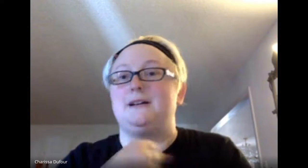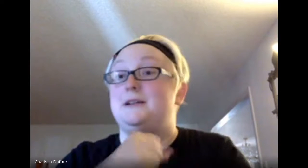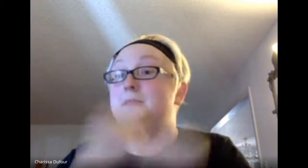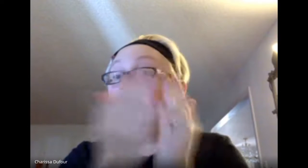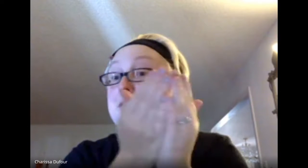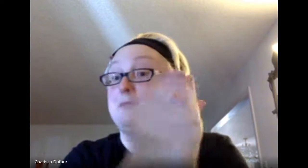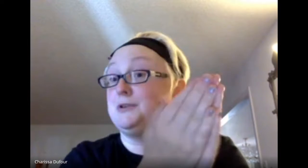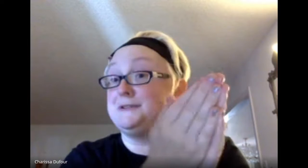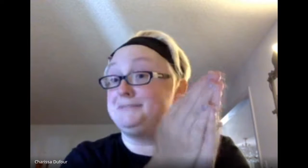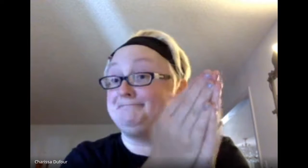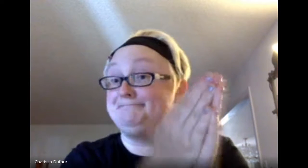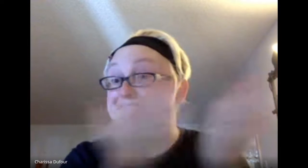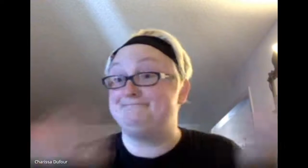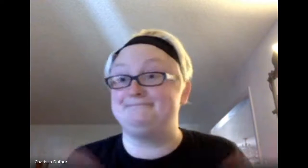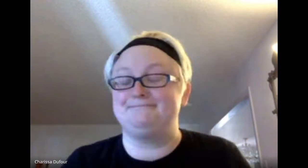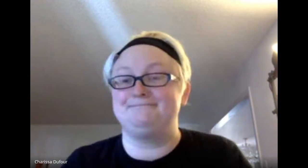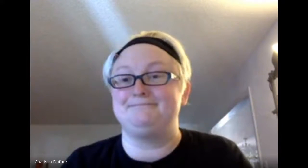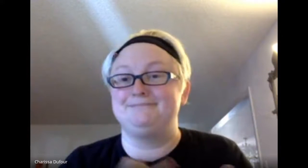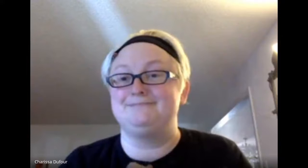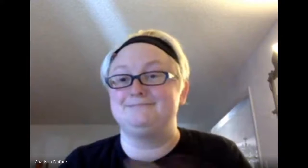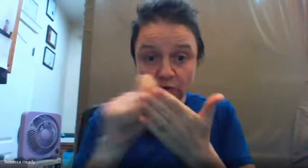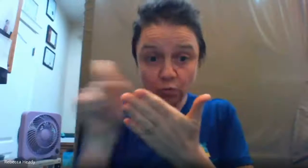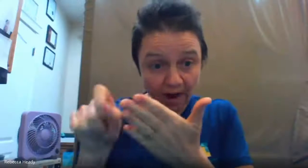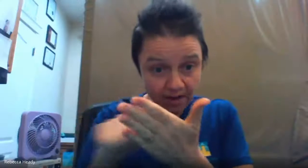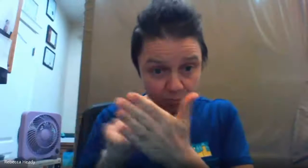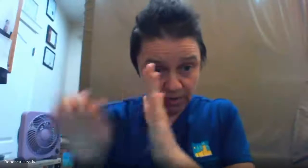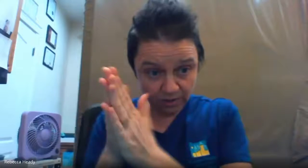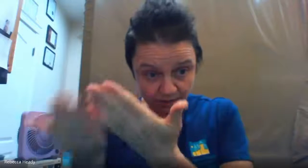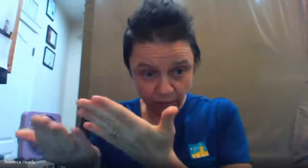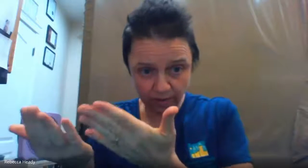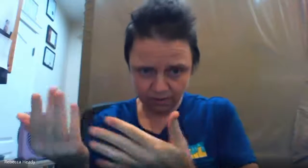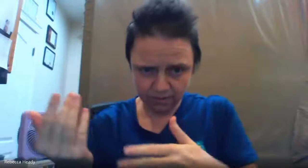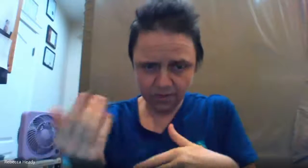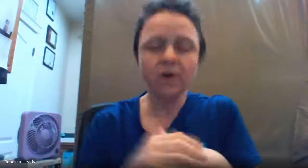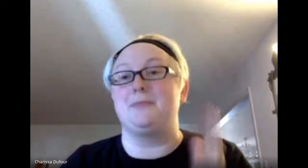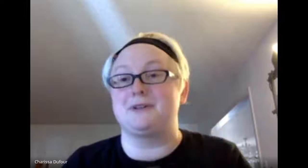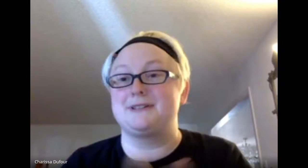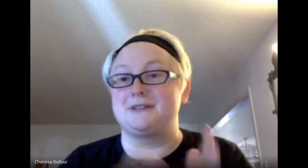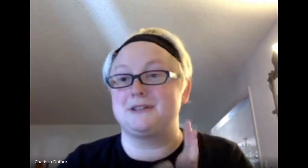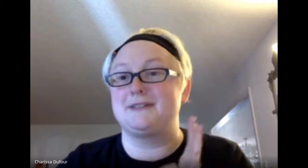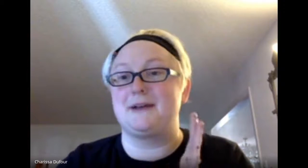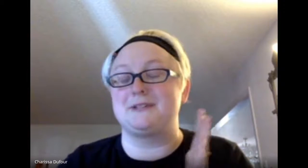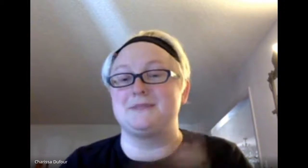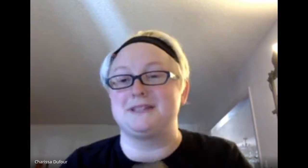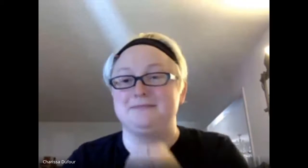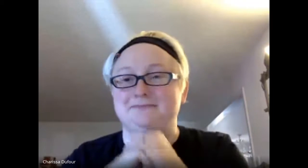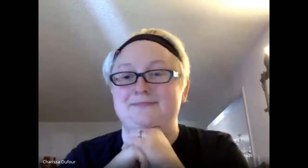I make books. You make books, so you write books? Or? Yeah, I write books. That was the missing.